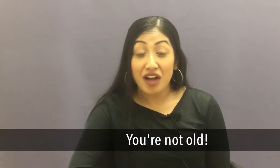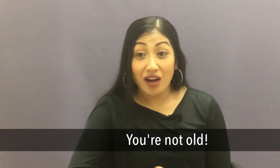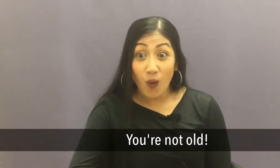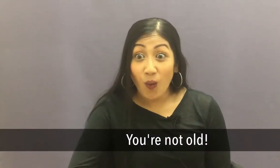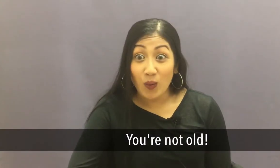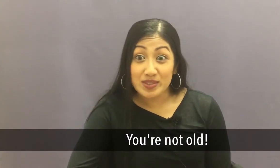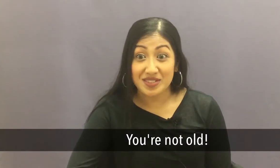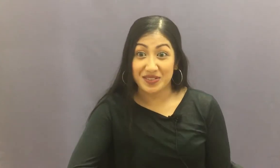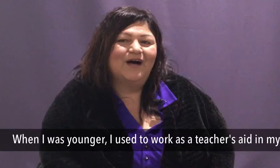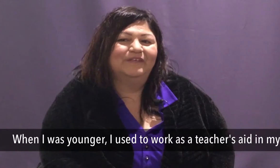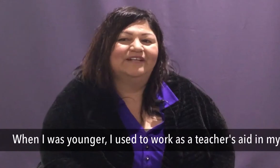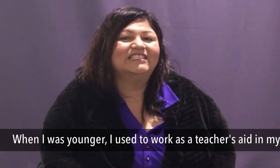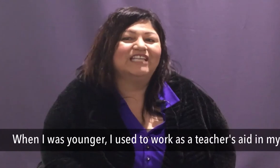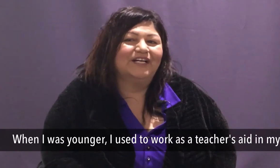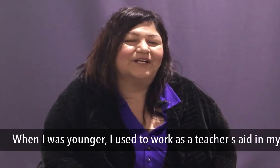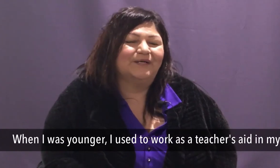not old. When I was younger,